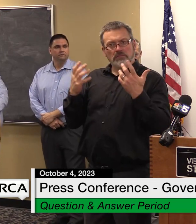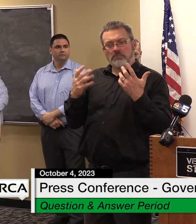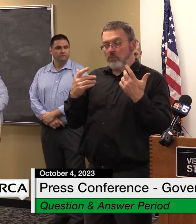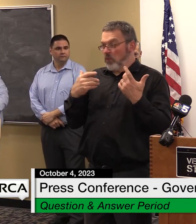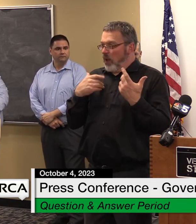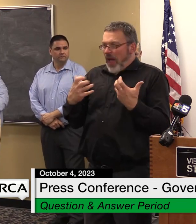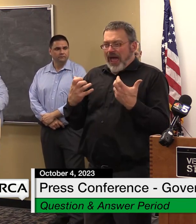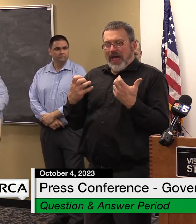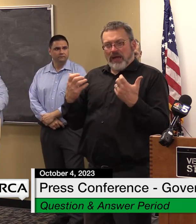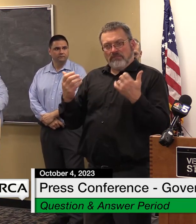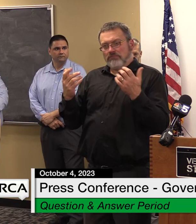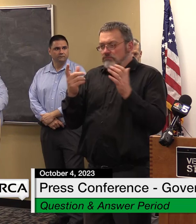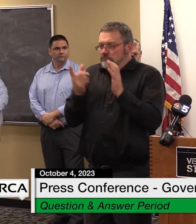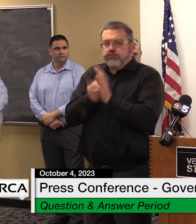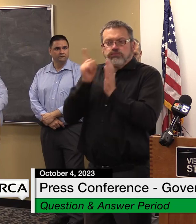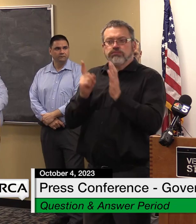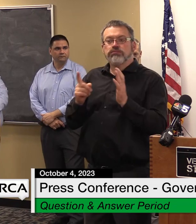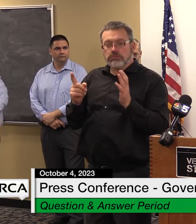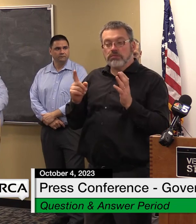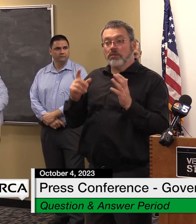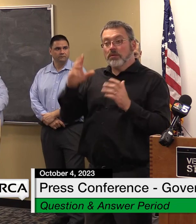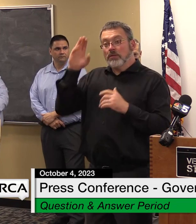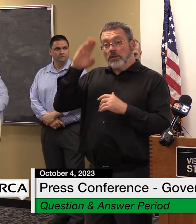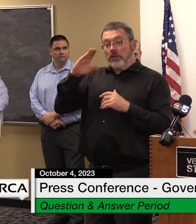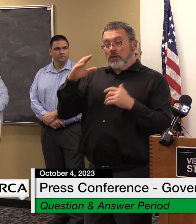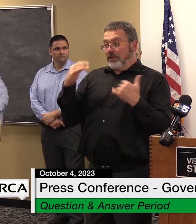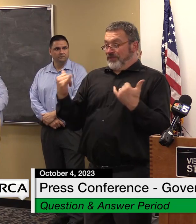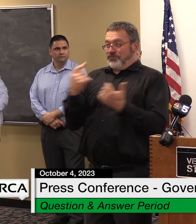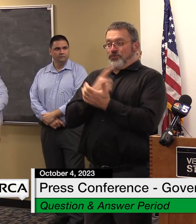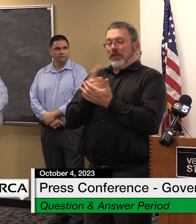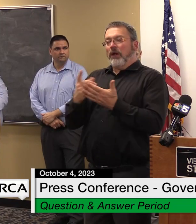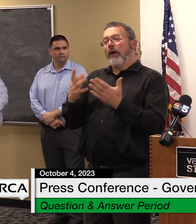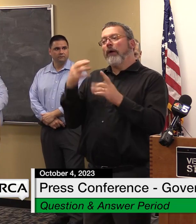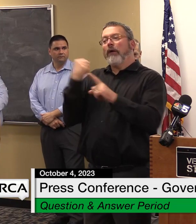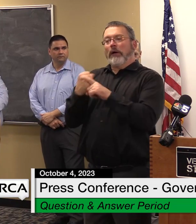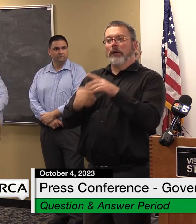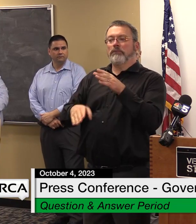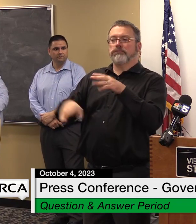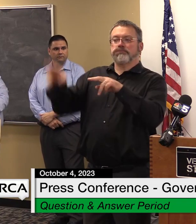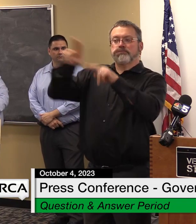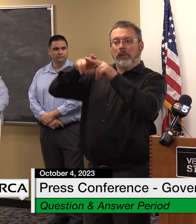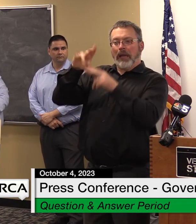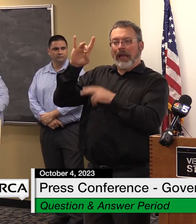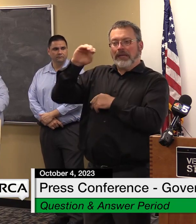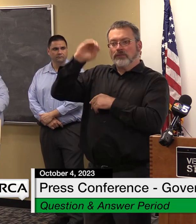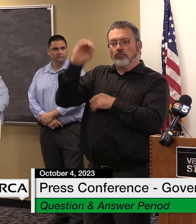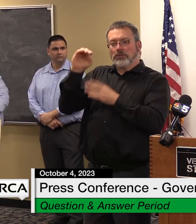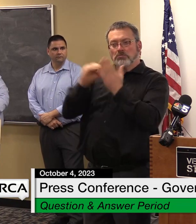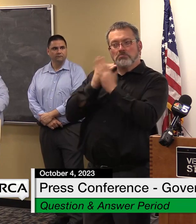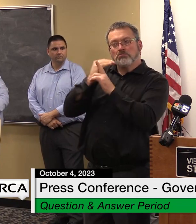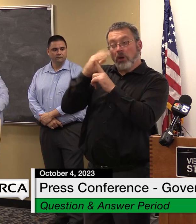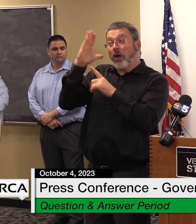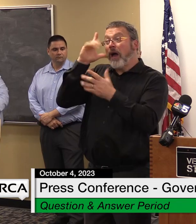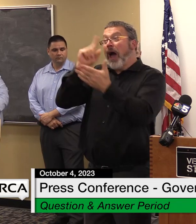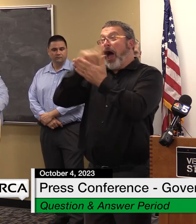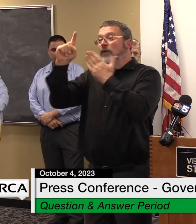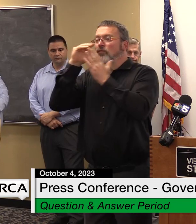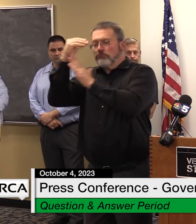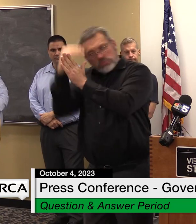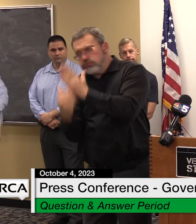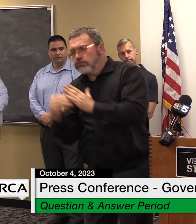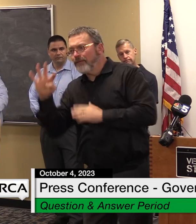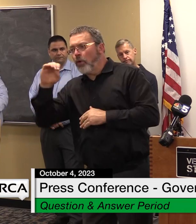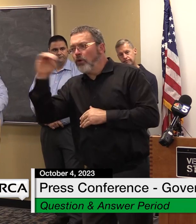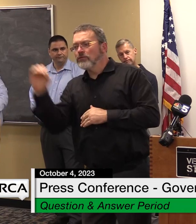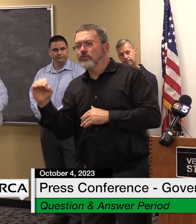temperatures elevated in the past week or so, but they're going back down next week. So it's a concern.